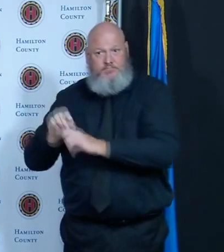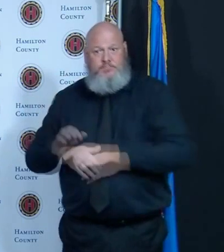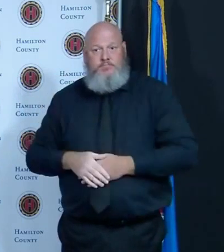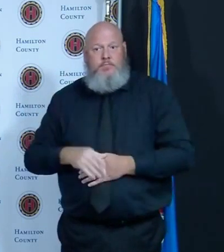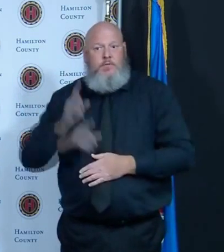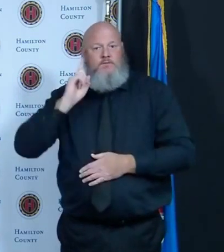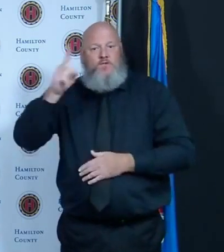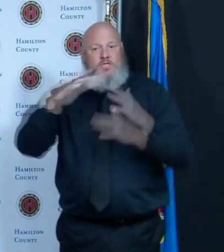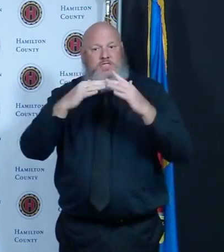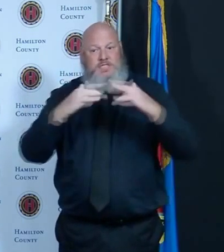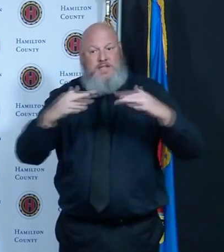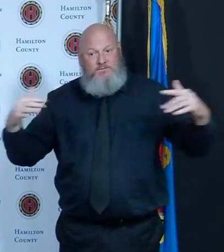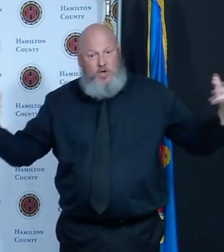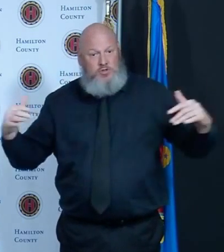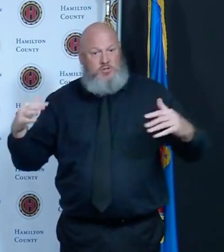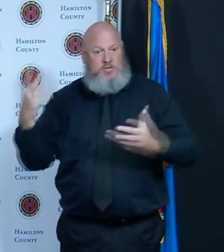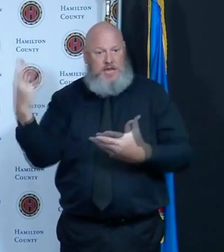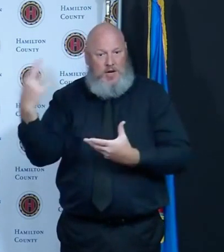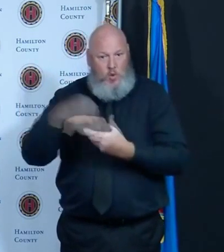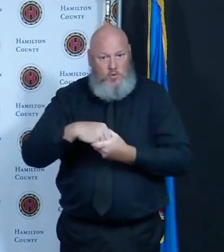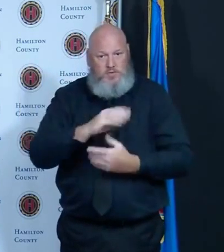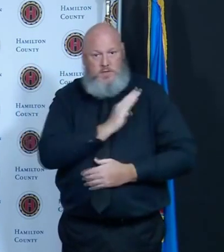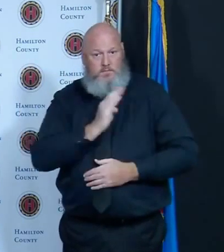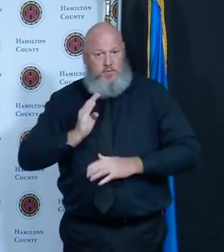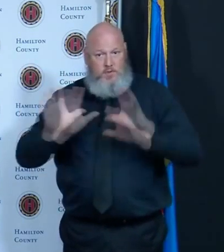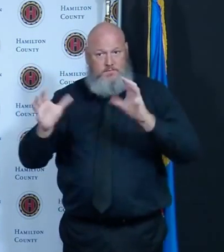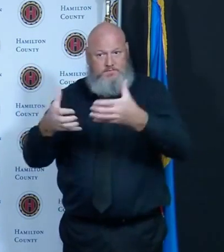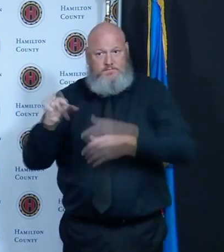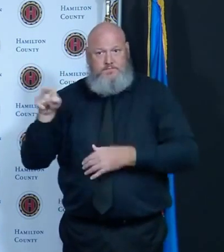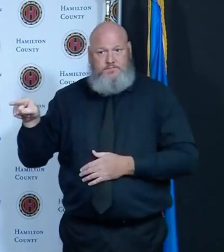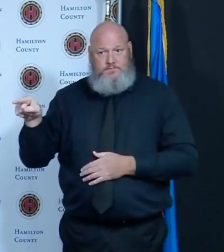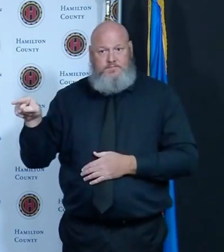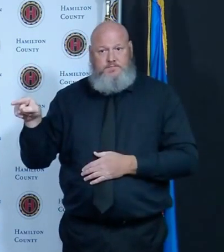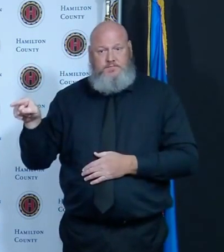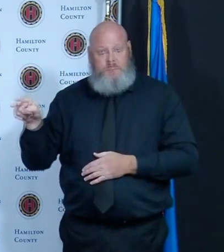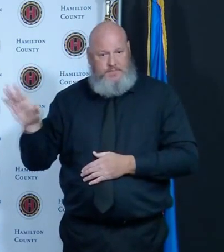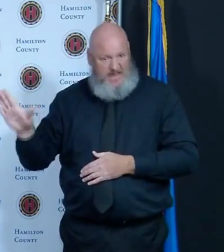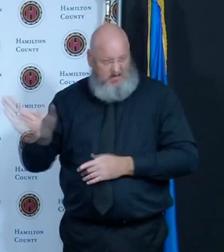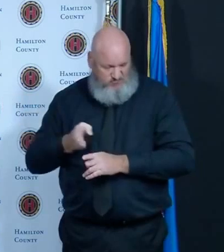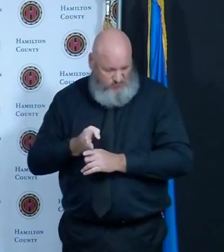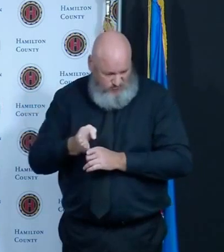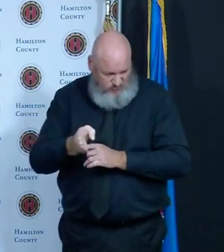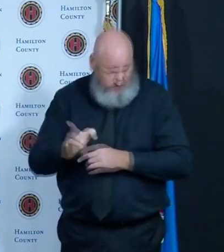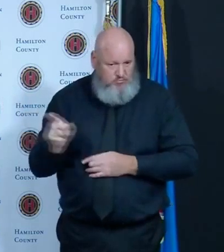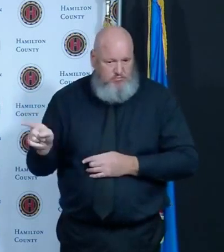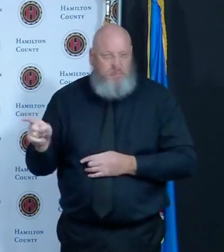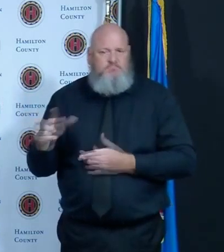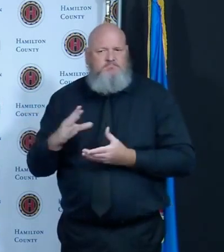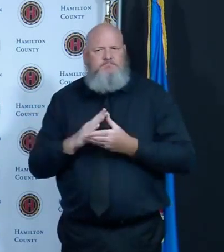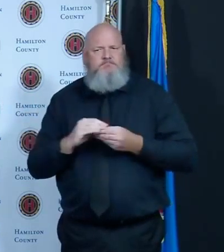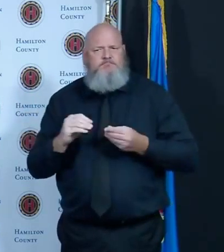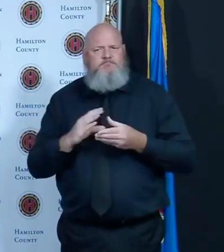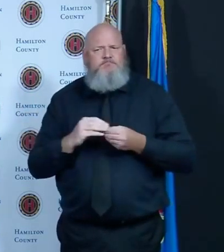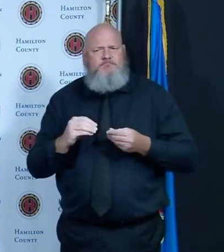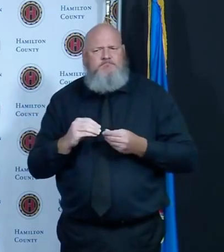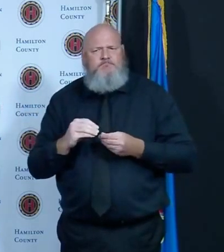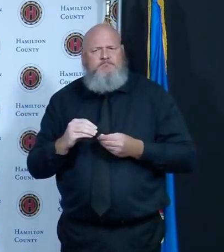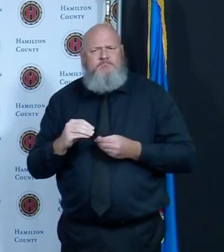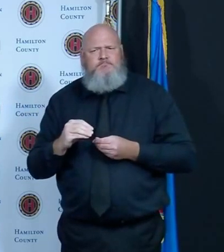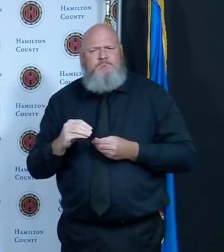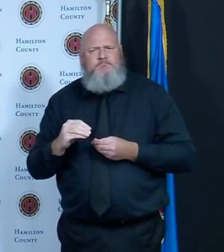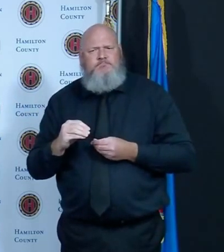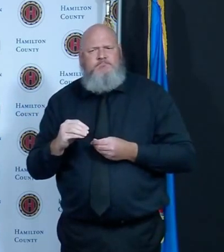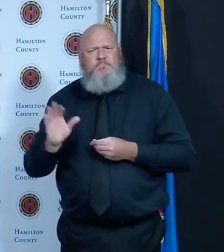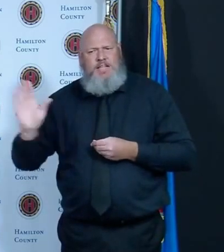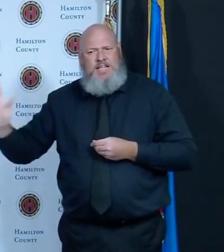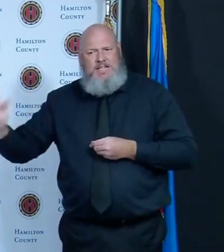for everybody in Hamilton County. At this moment in time, since some of that has slowed down, we are redeploying Robert